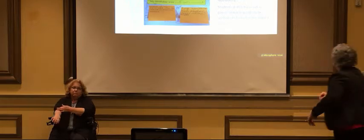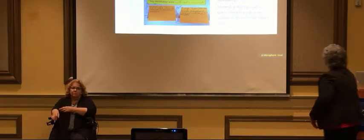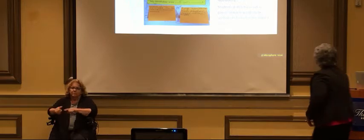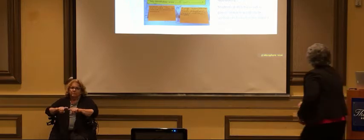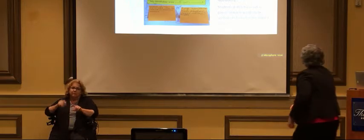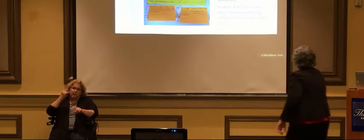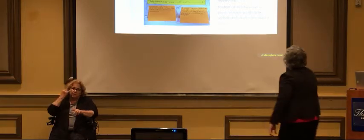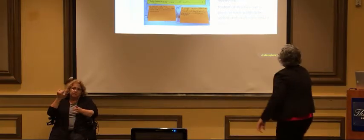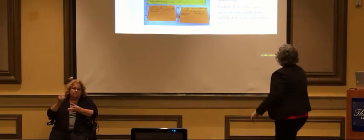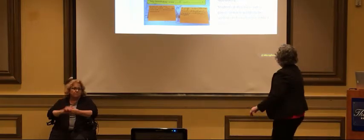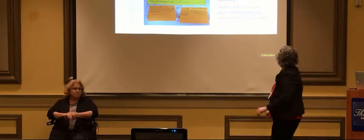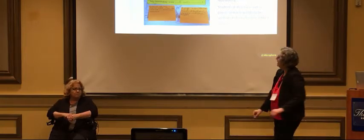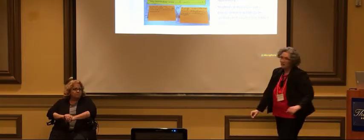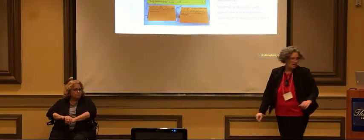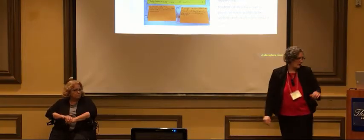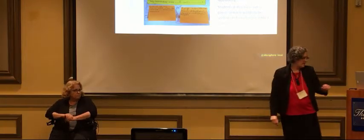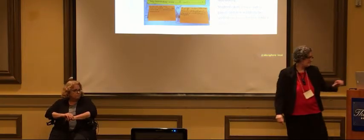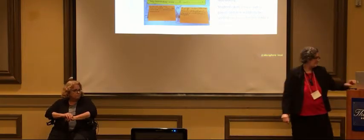idea.